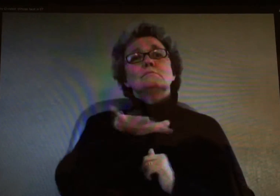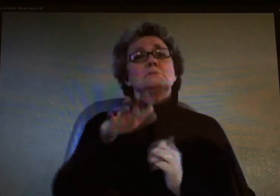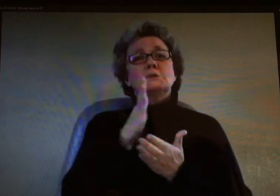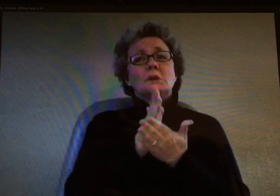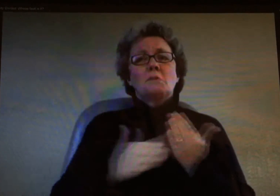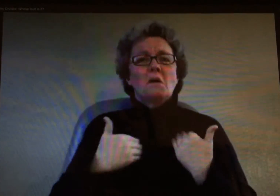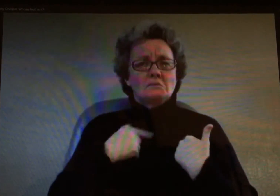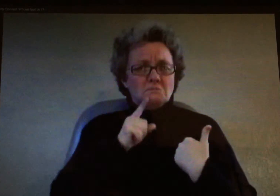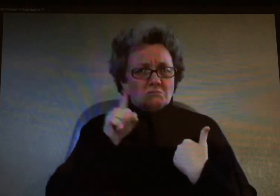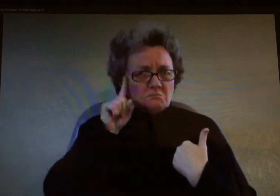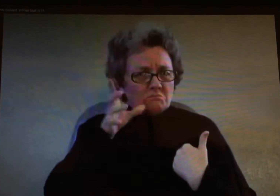grade.